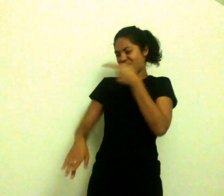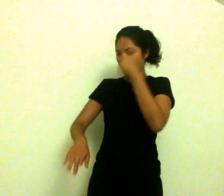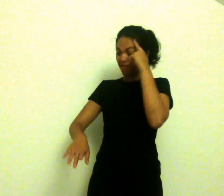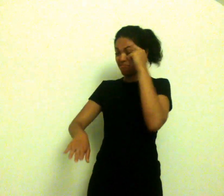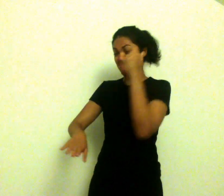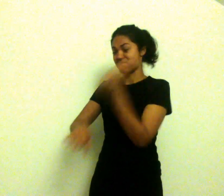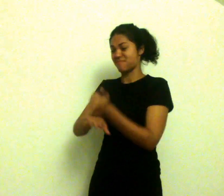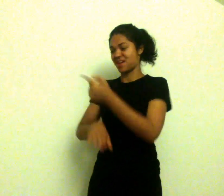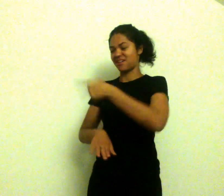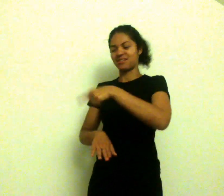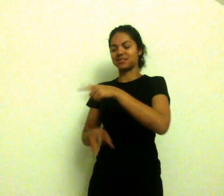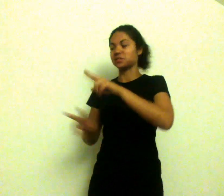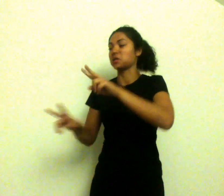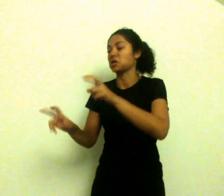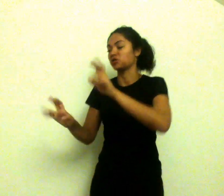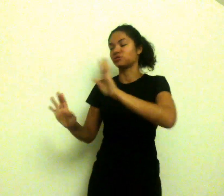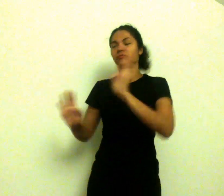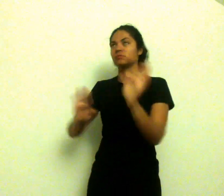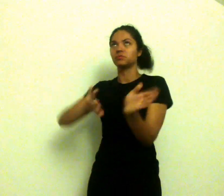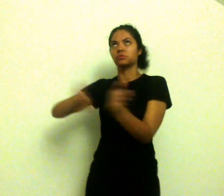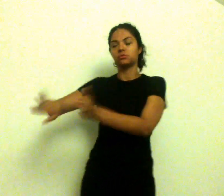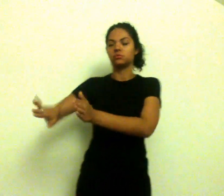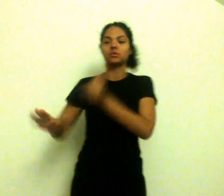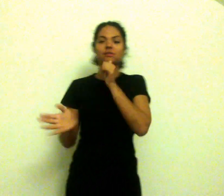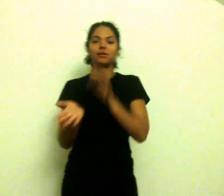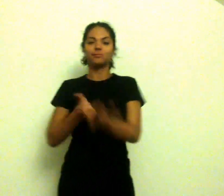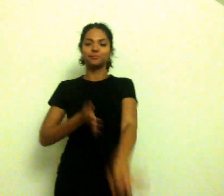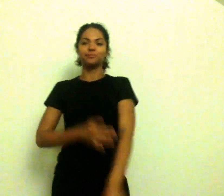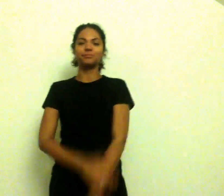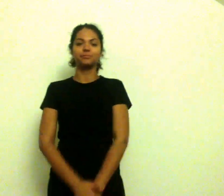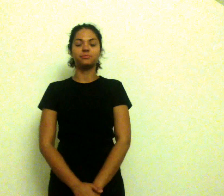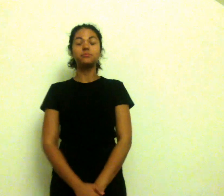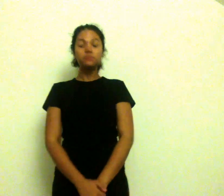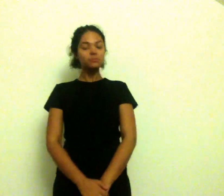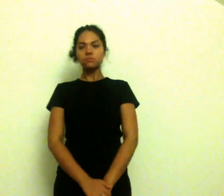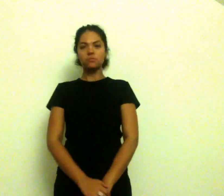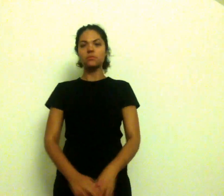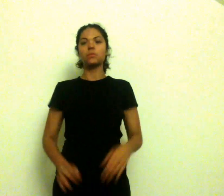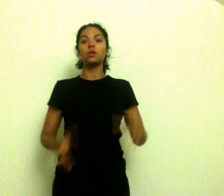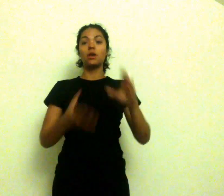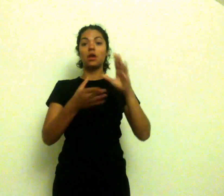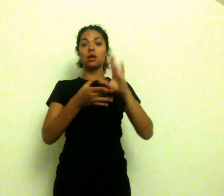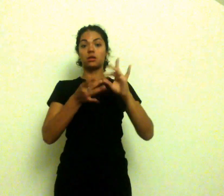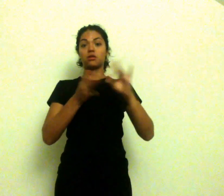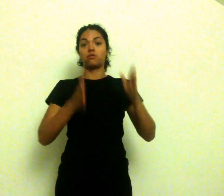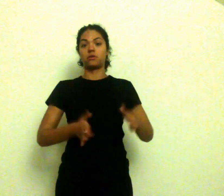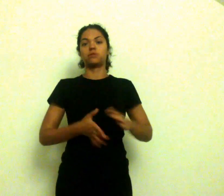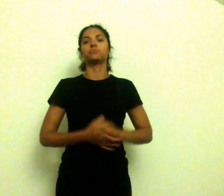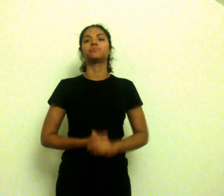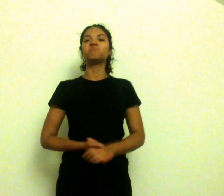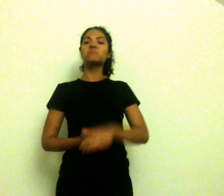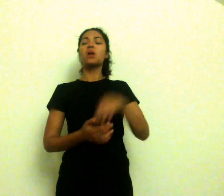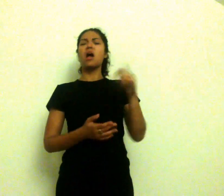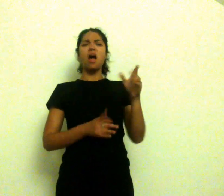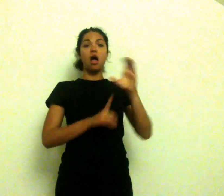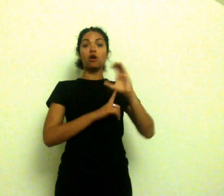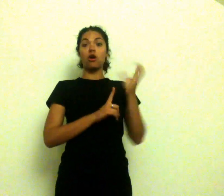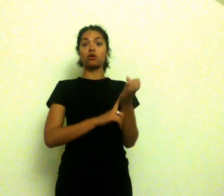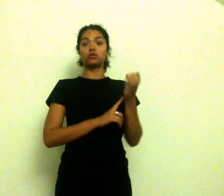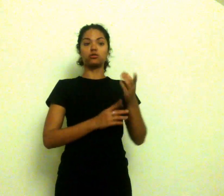these issues. A culture under the influence of secularization does more than reject religion. It